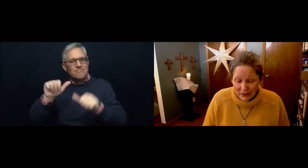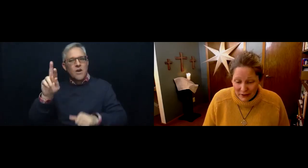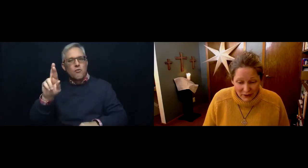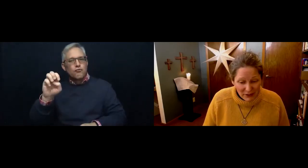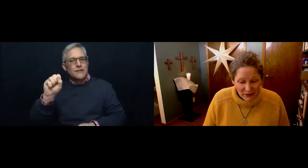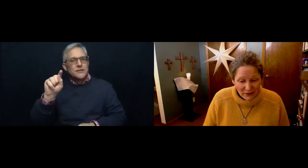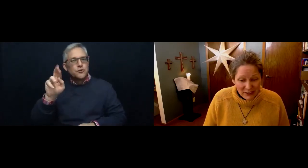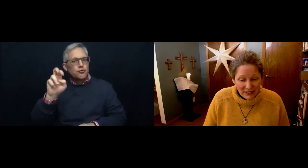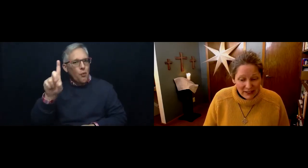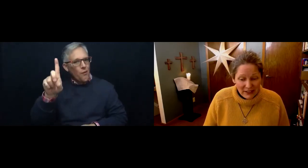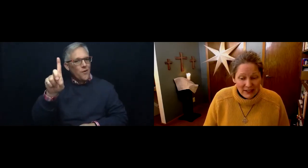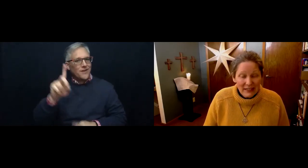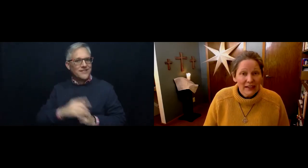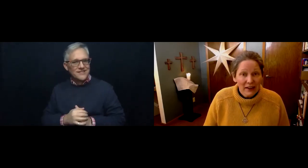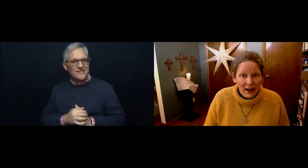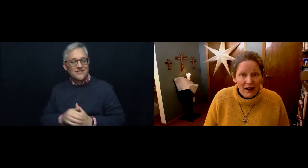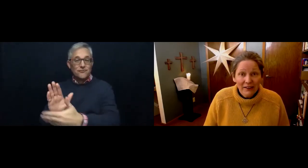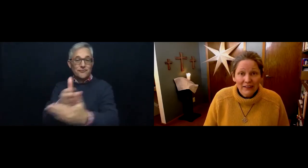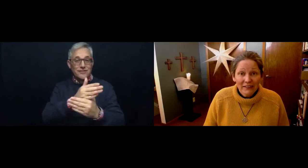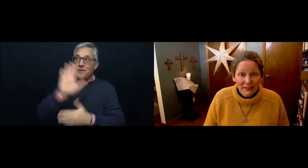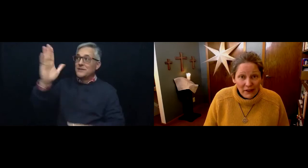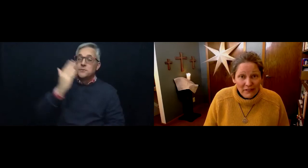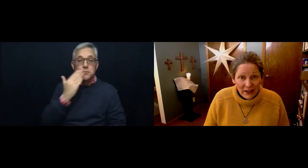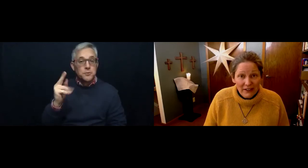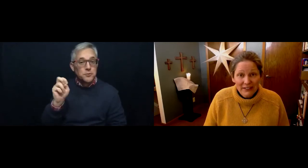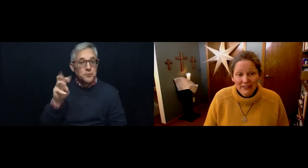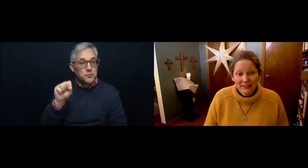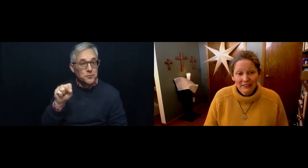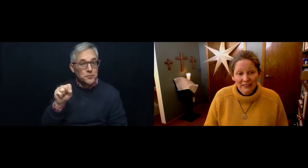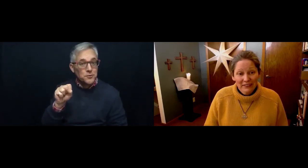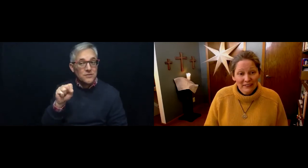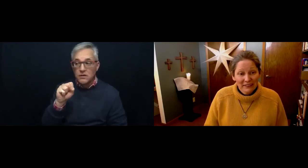sharing the good news that God loves us.